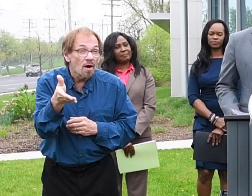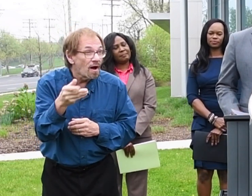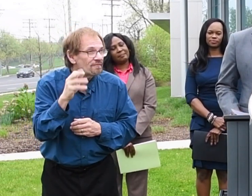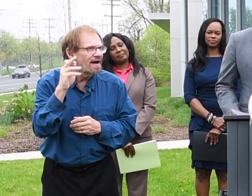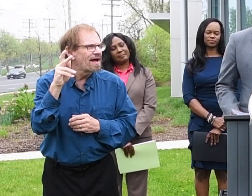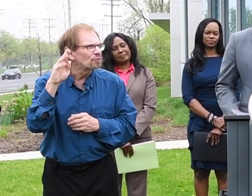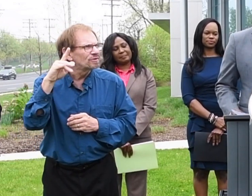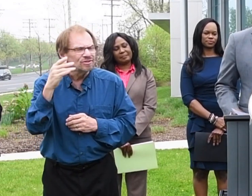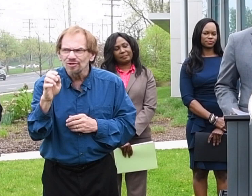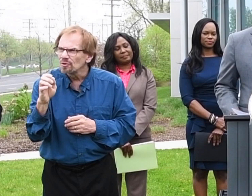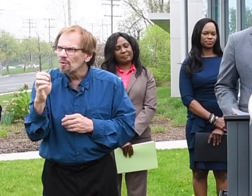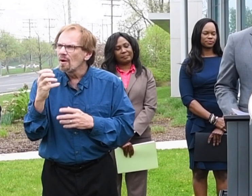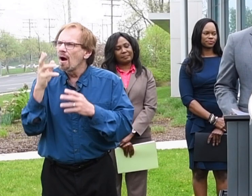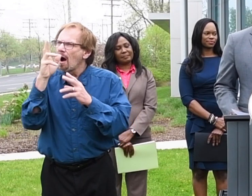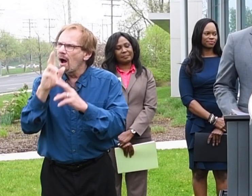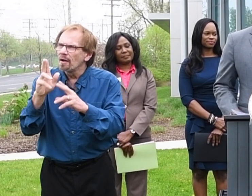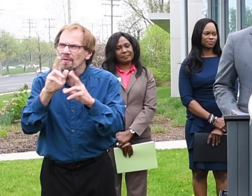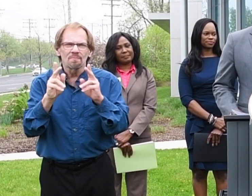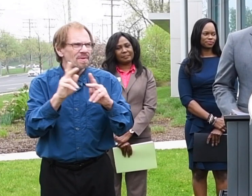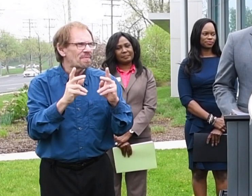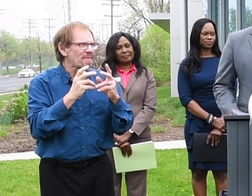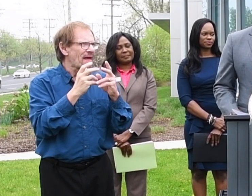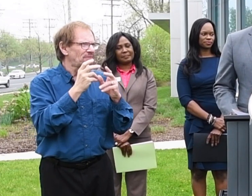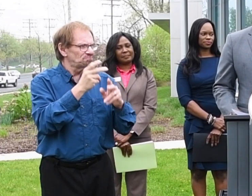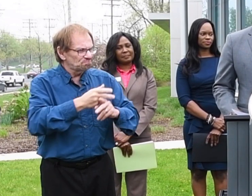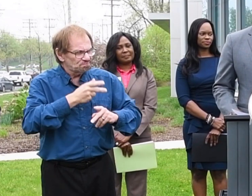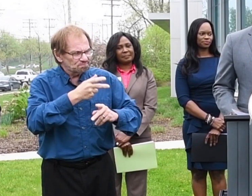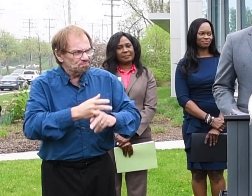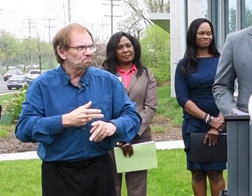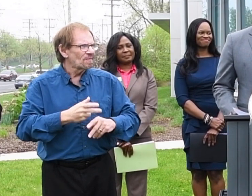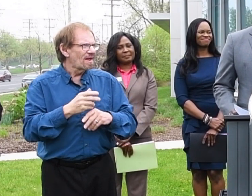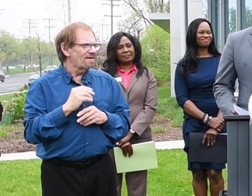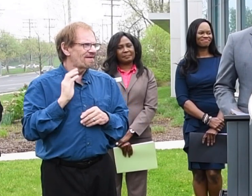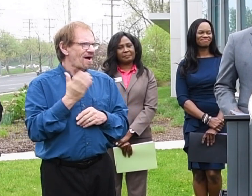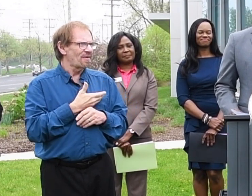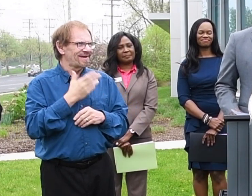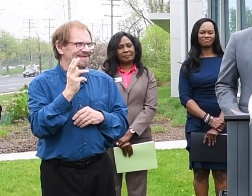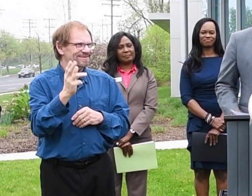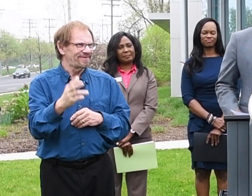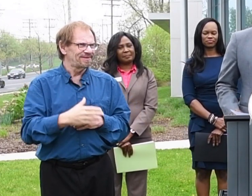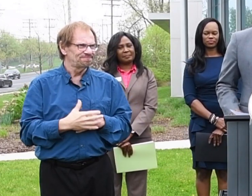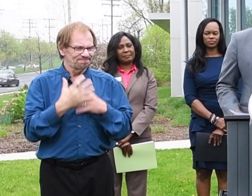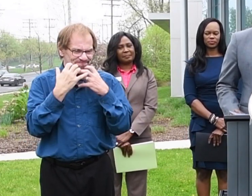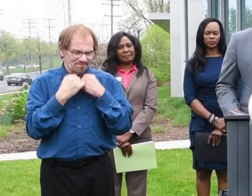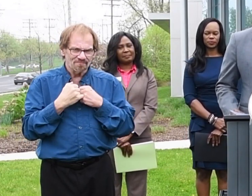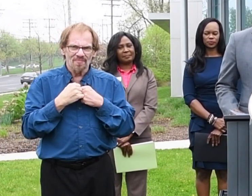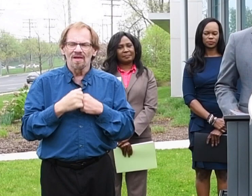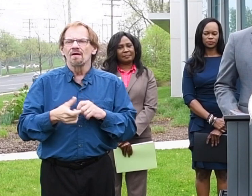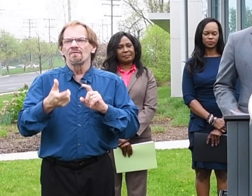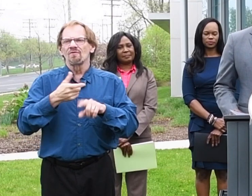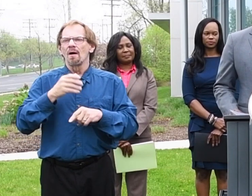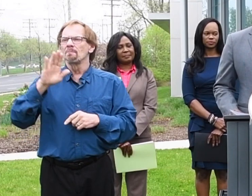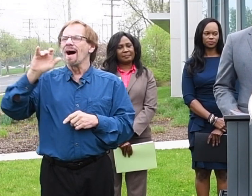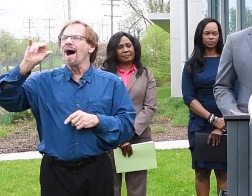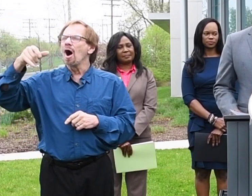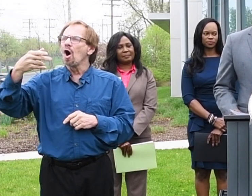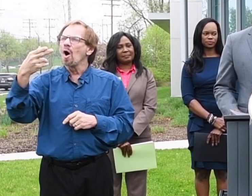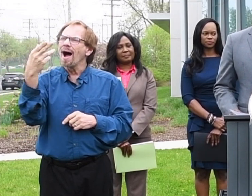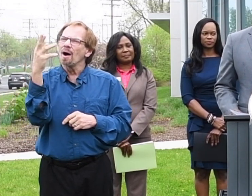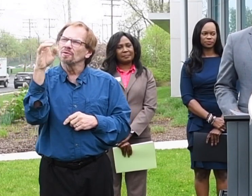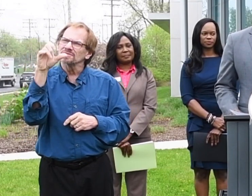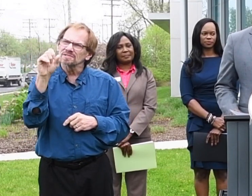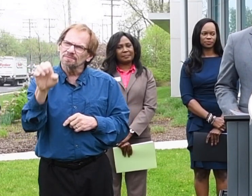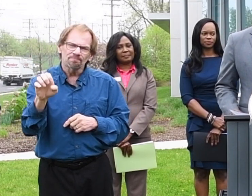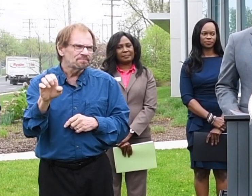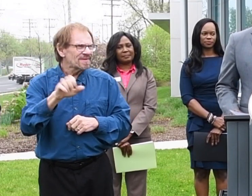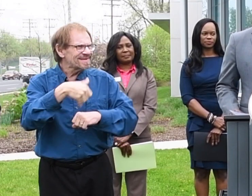of our cherished history. Brumbaugh House, constructed around 1870, has served Elkridge not